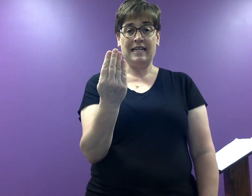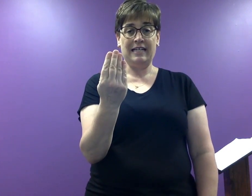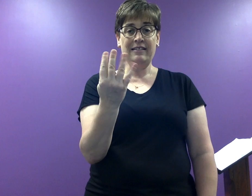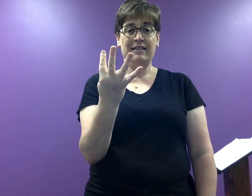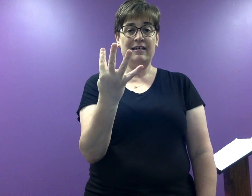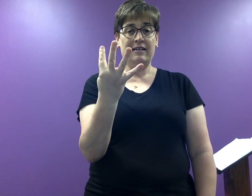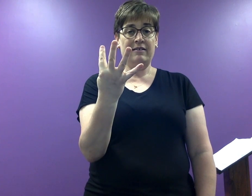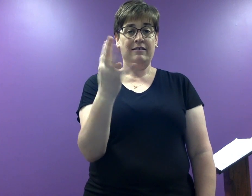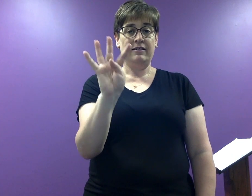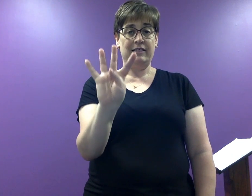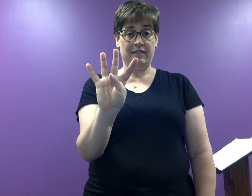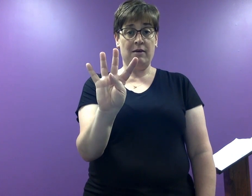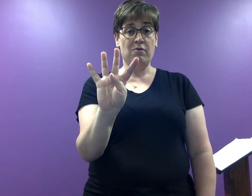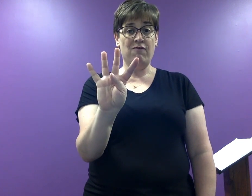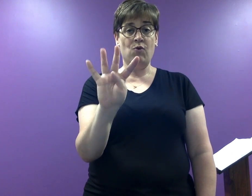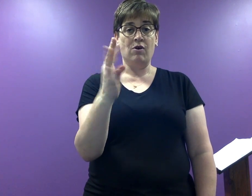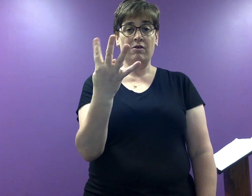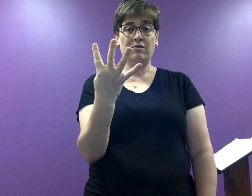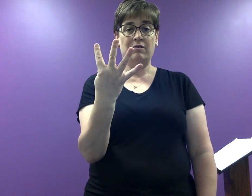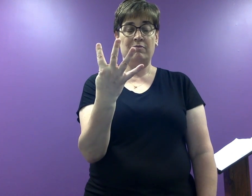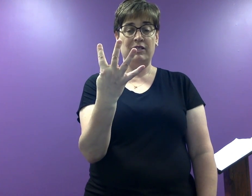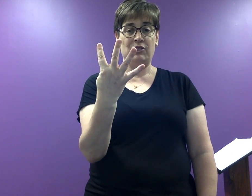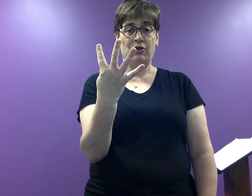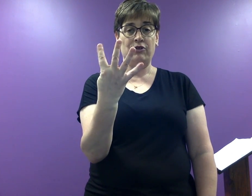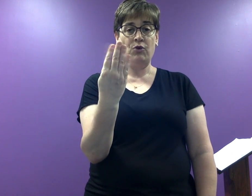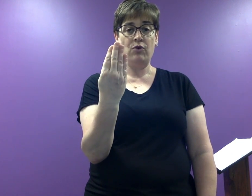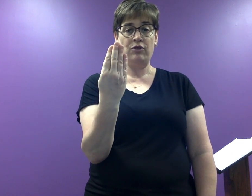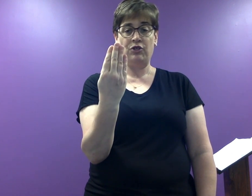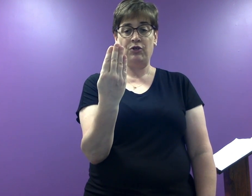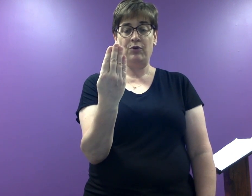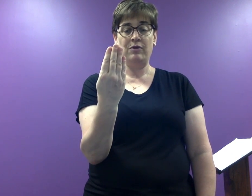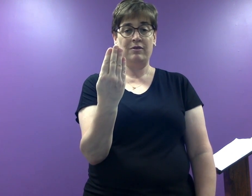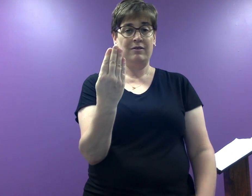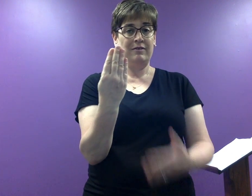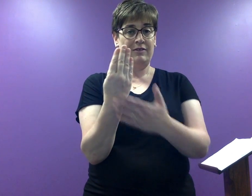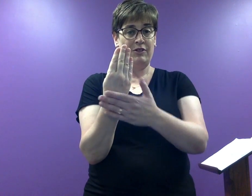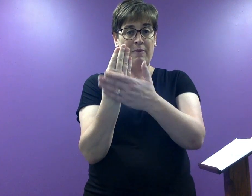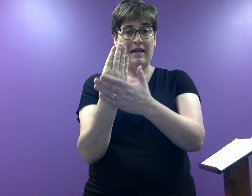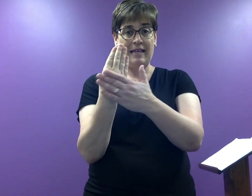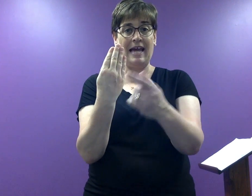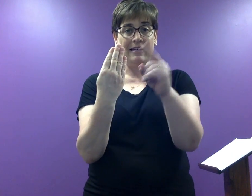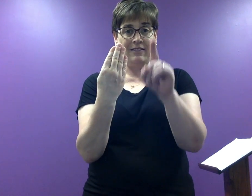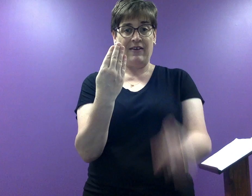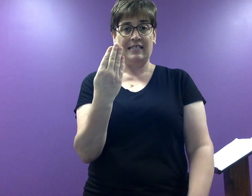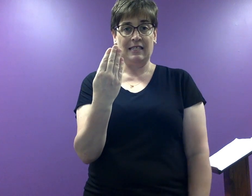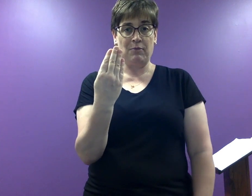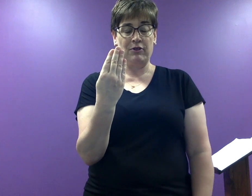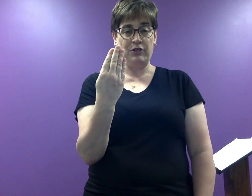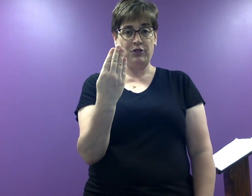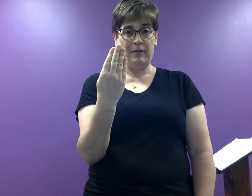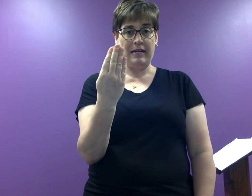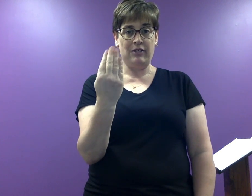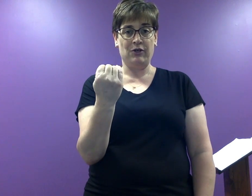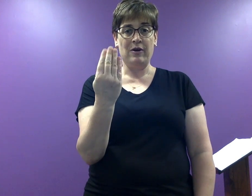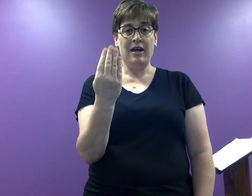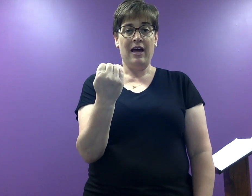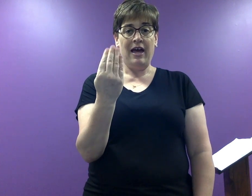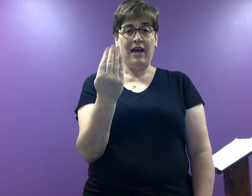$14 is the number 4, but it's turned towards you. So the back of the hand is facing the person you're speaking to, and